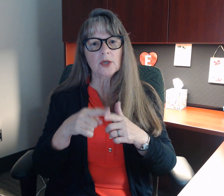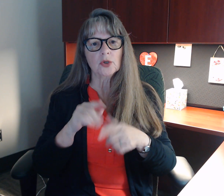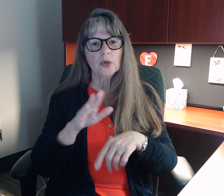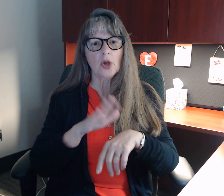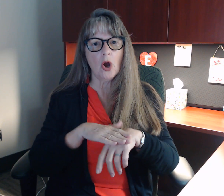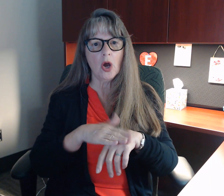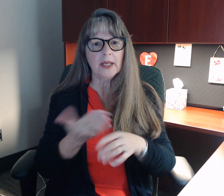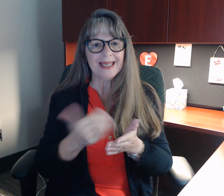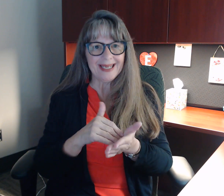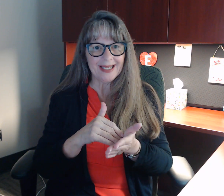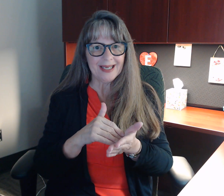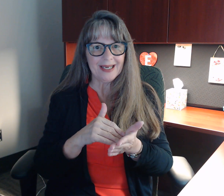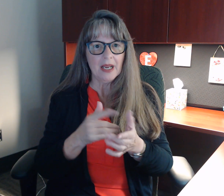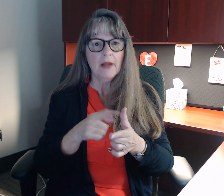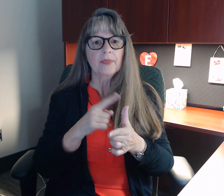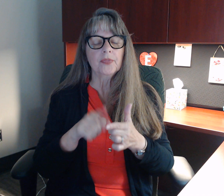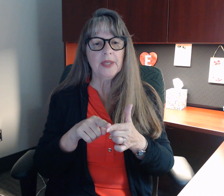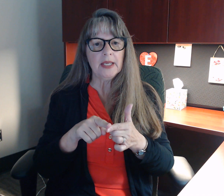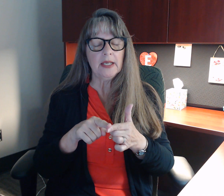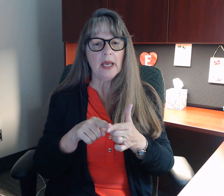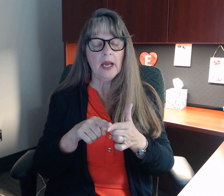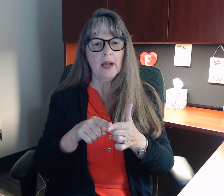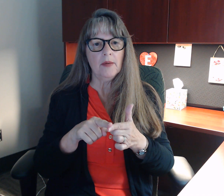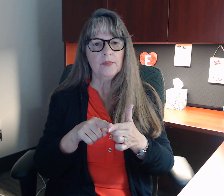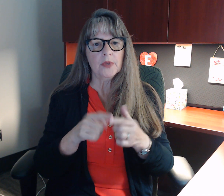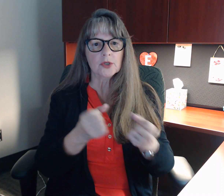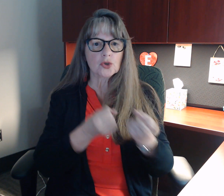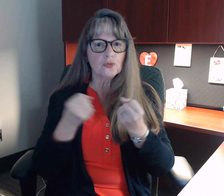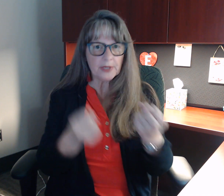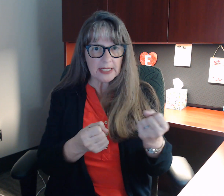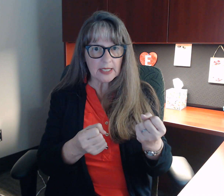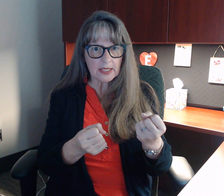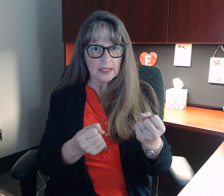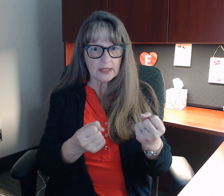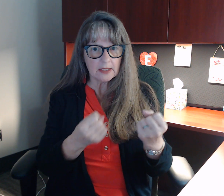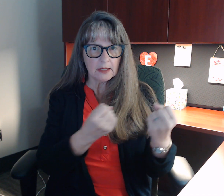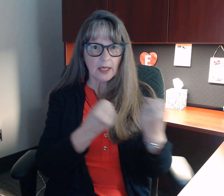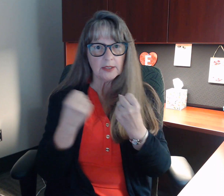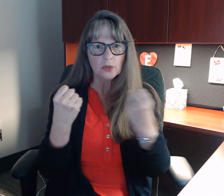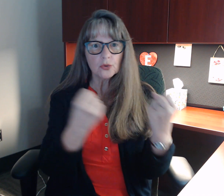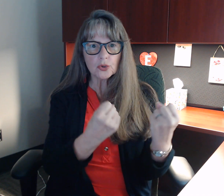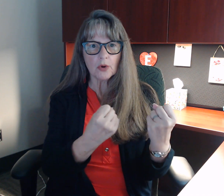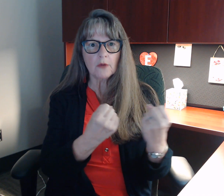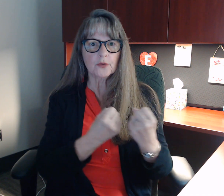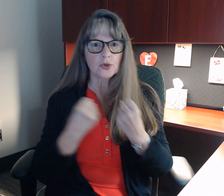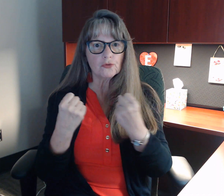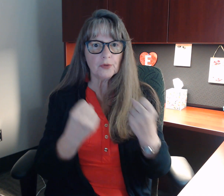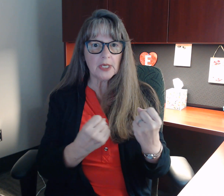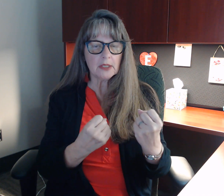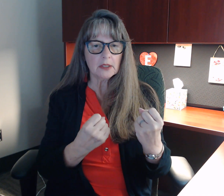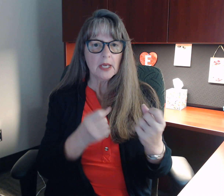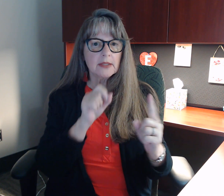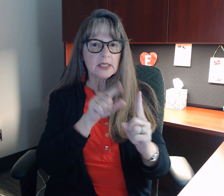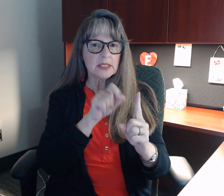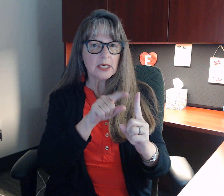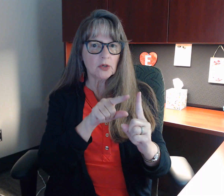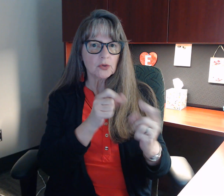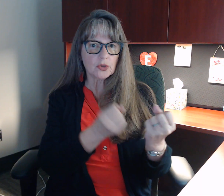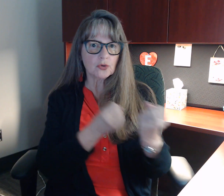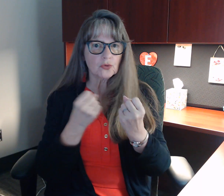it on again, then the strength, I still do strong for strength, the signal